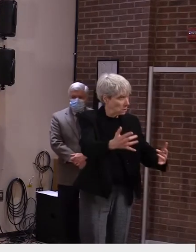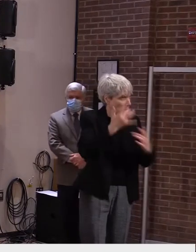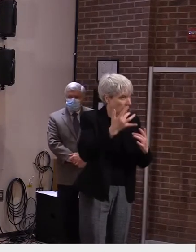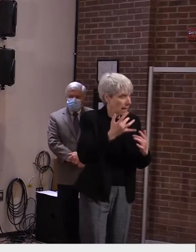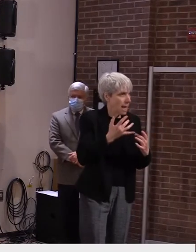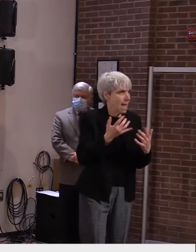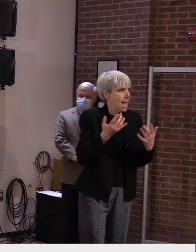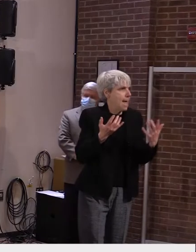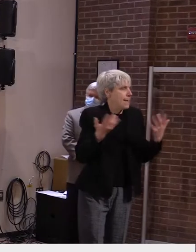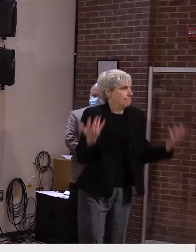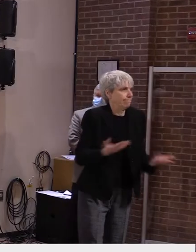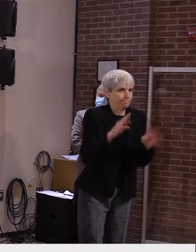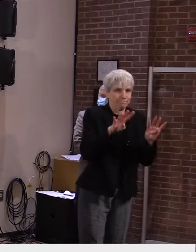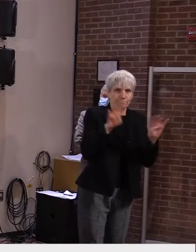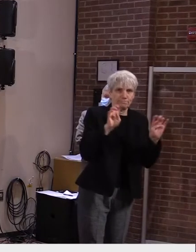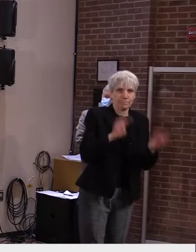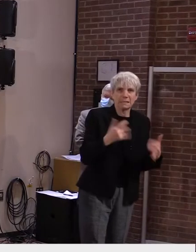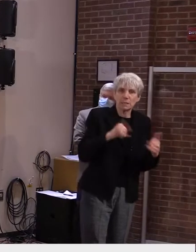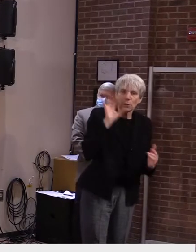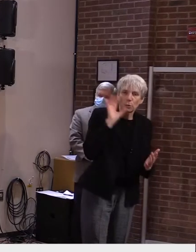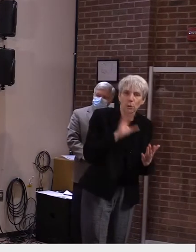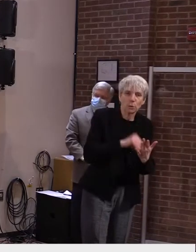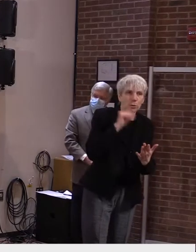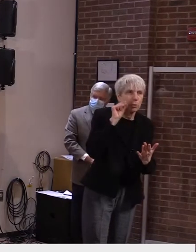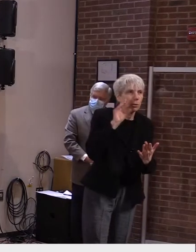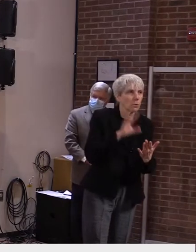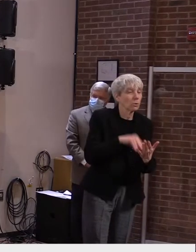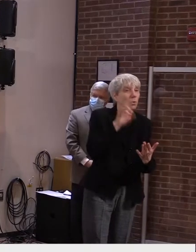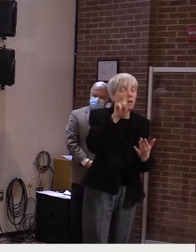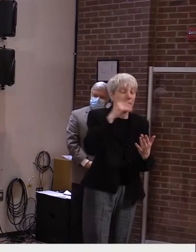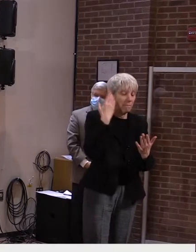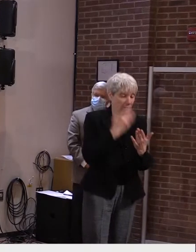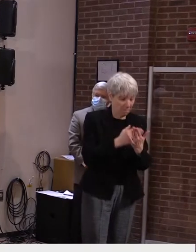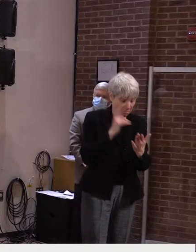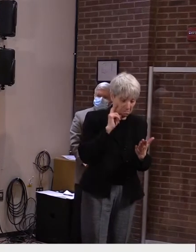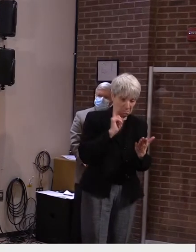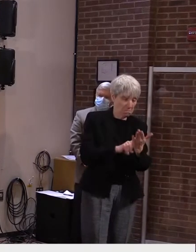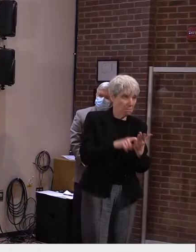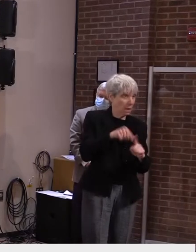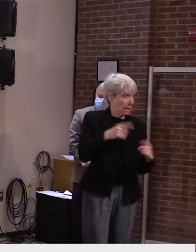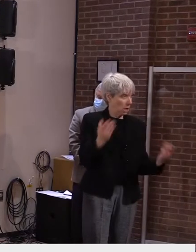say, it's here, we're going to learn more about it, and do the right things.